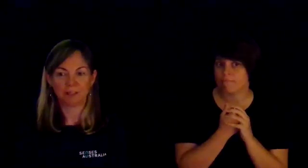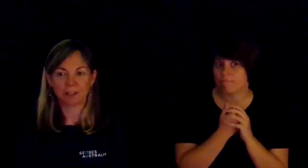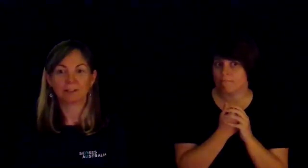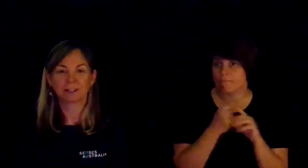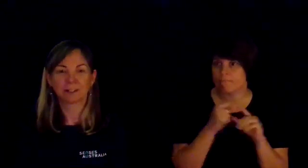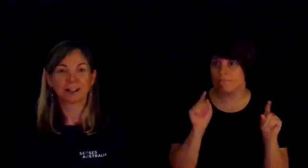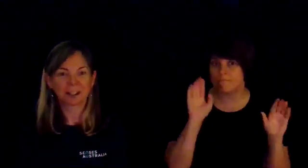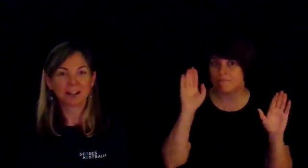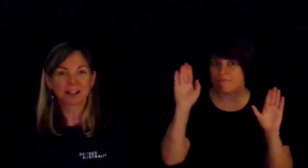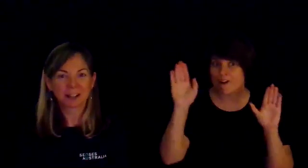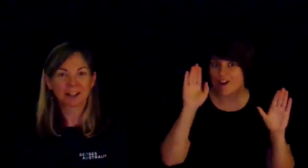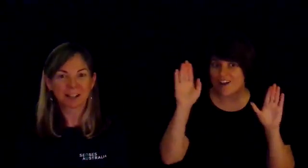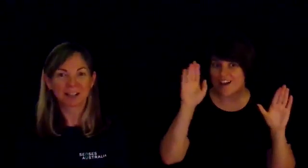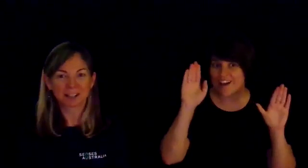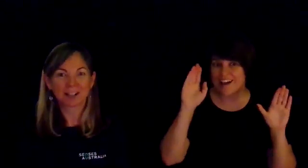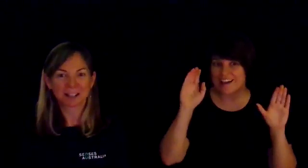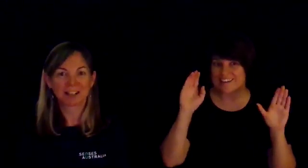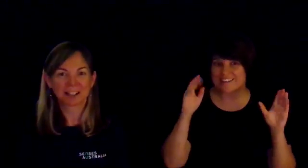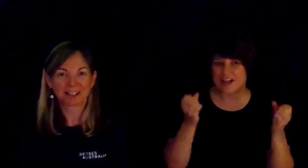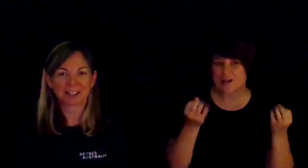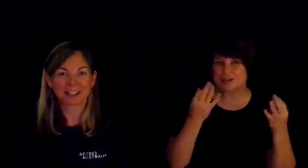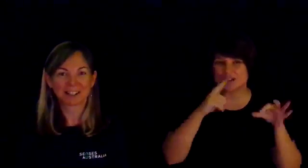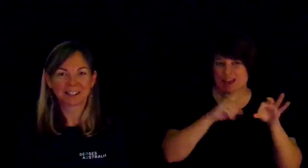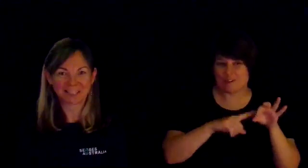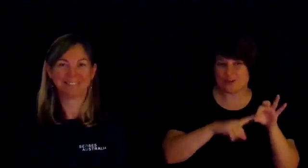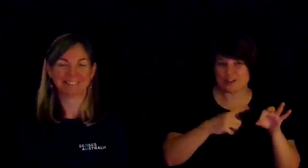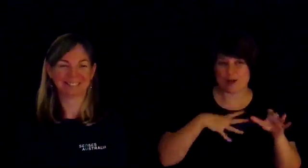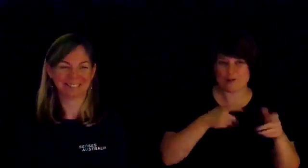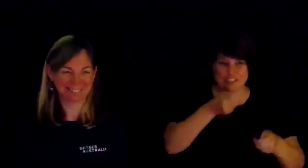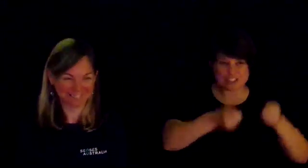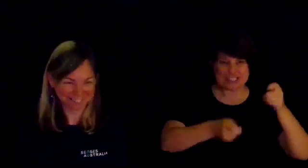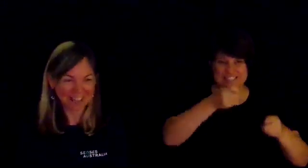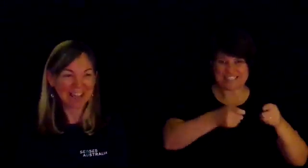Hi, Mary. I don't have a question. I was just testing out the shortcut.